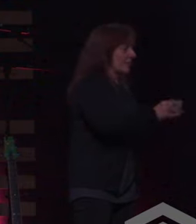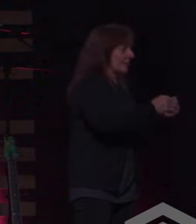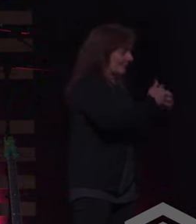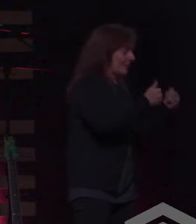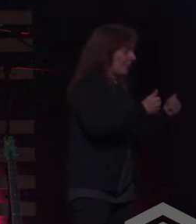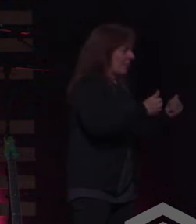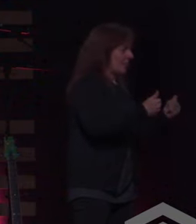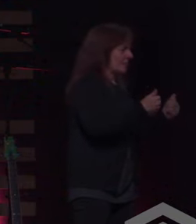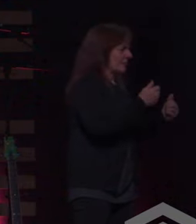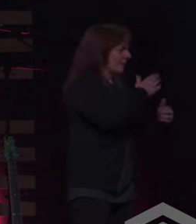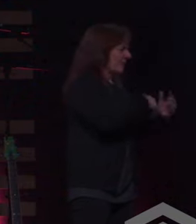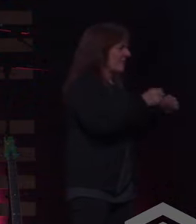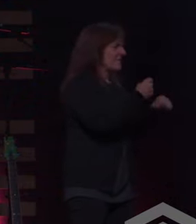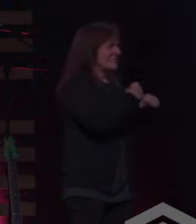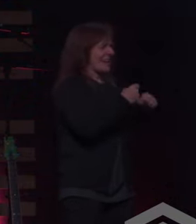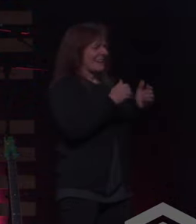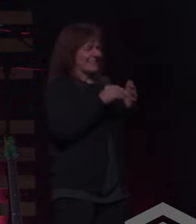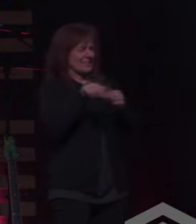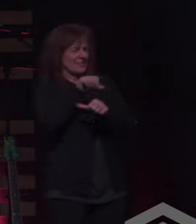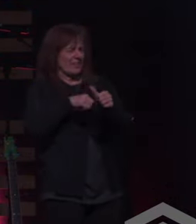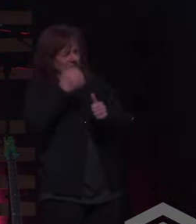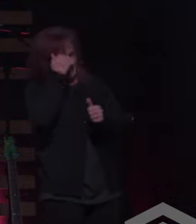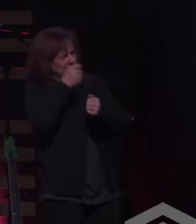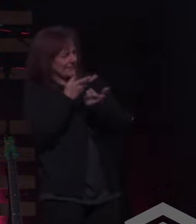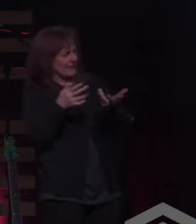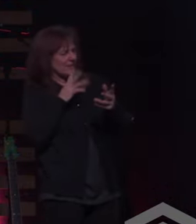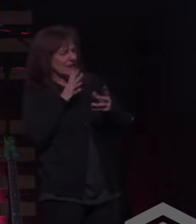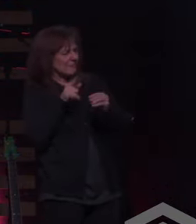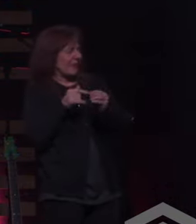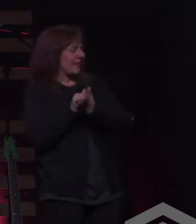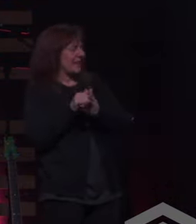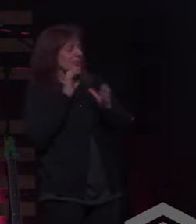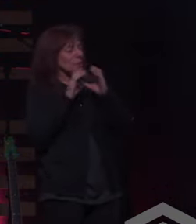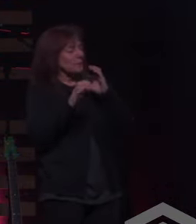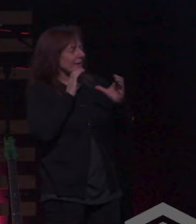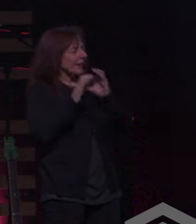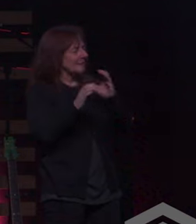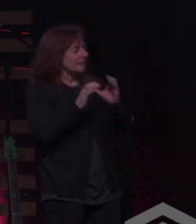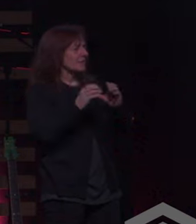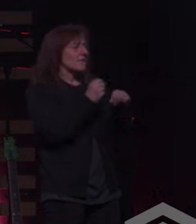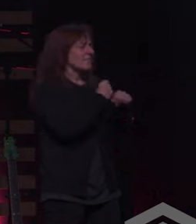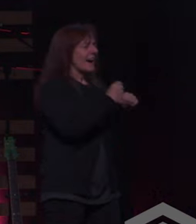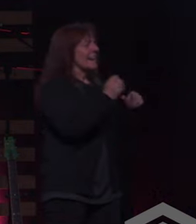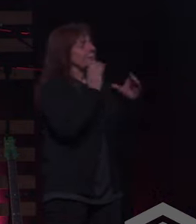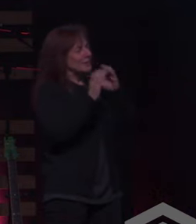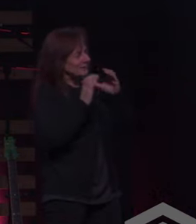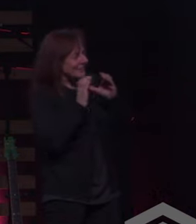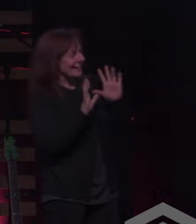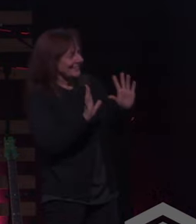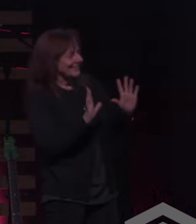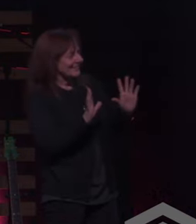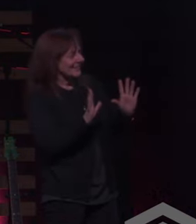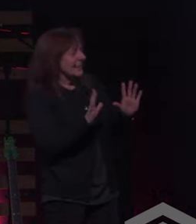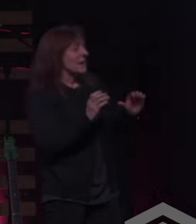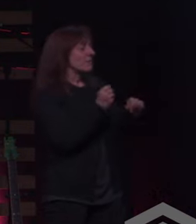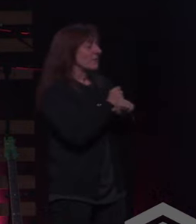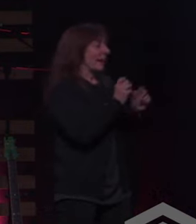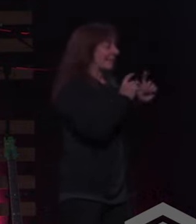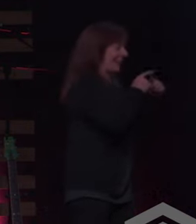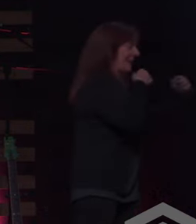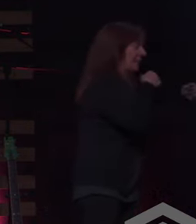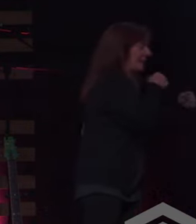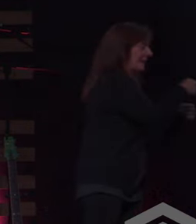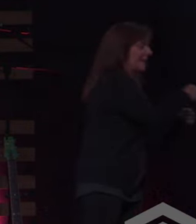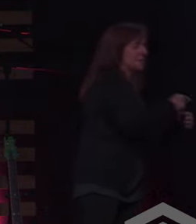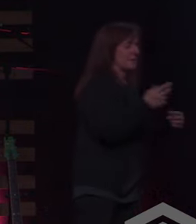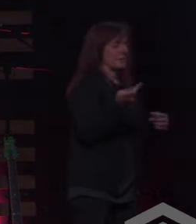Because you're never fighting against each other. That's the dumbest thing. We're going to talk about that when we talk about communication. You're never fighting against each other. You're fighting the enemy. You should be fighting it together. But when